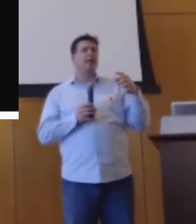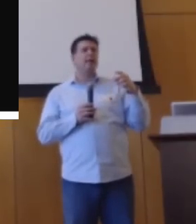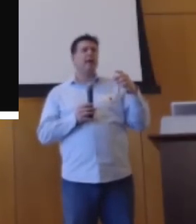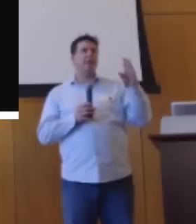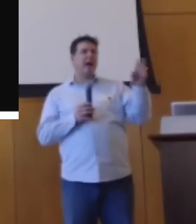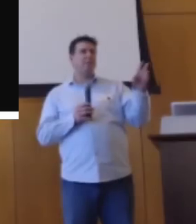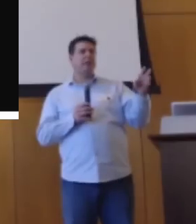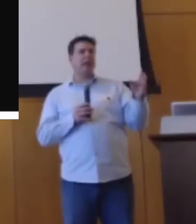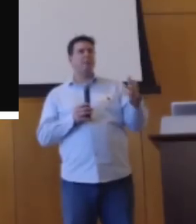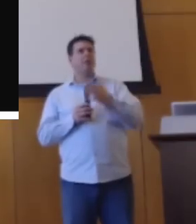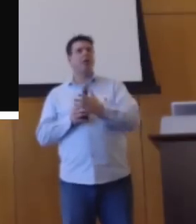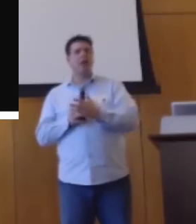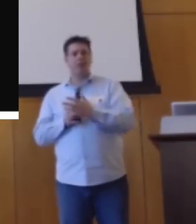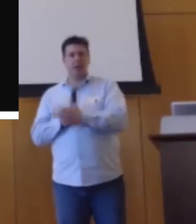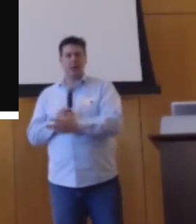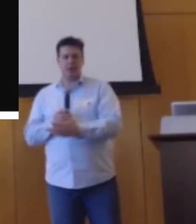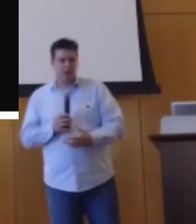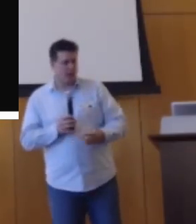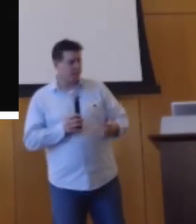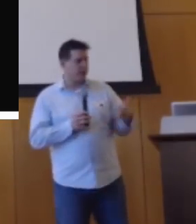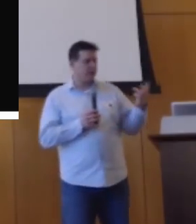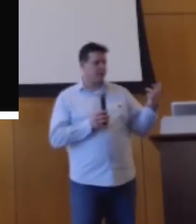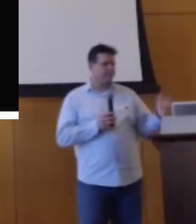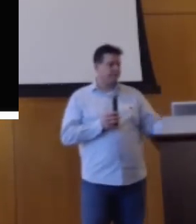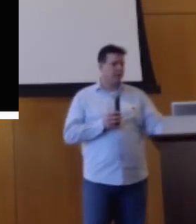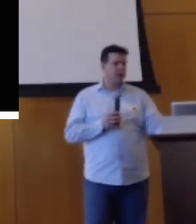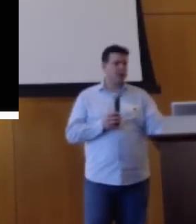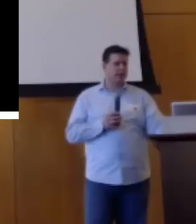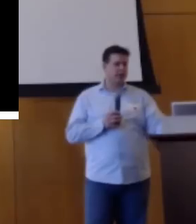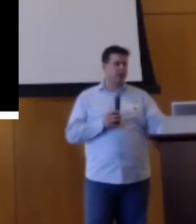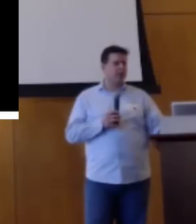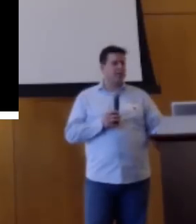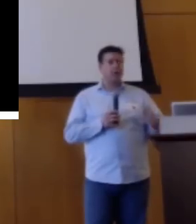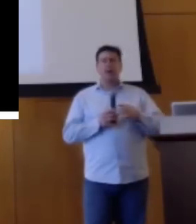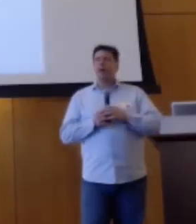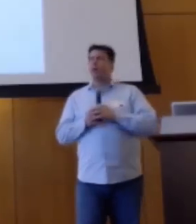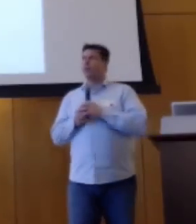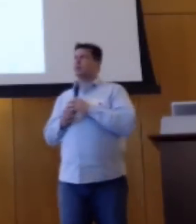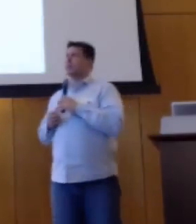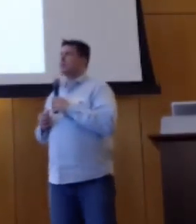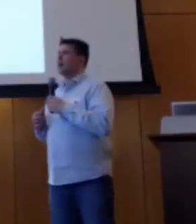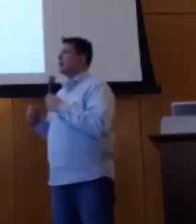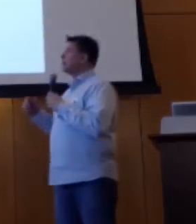how that became a part of a language, American Sign Language. This is a,